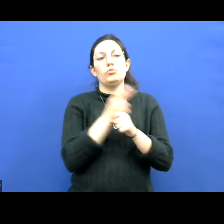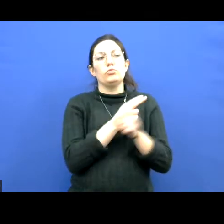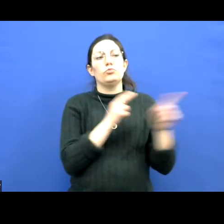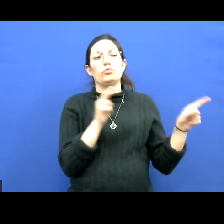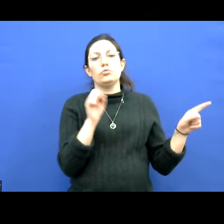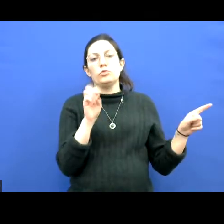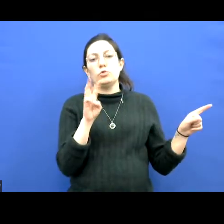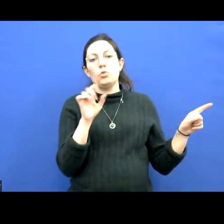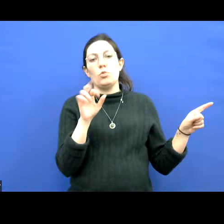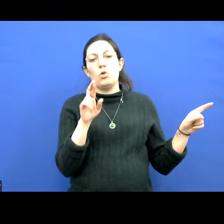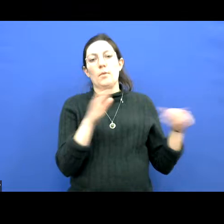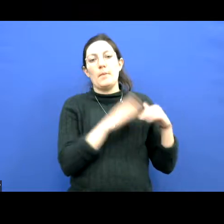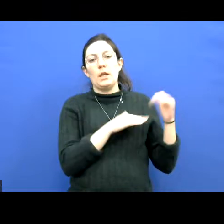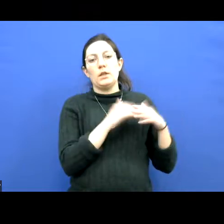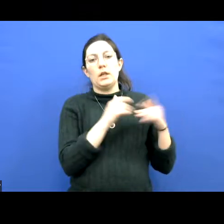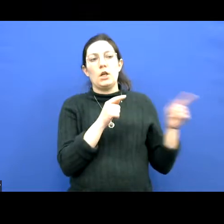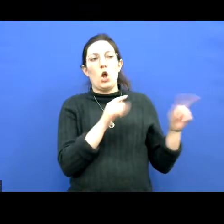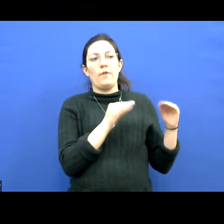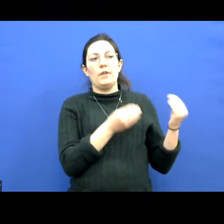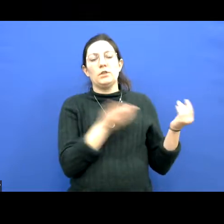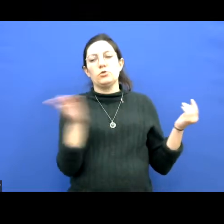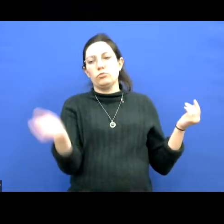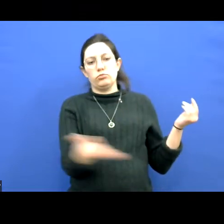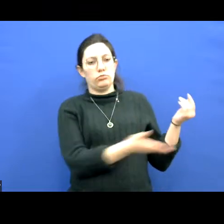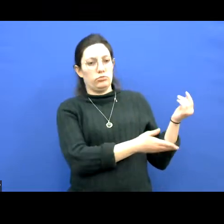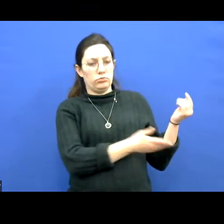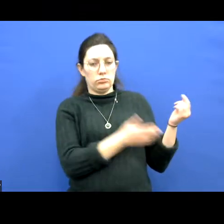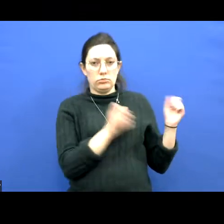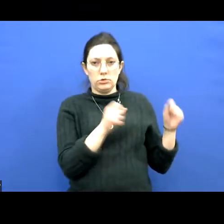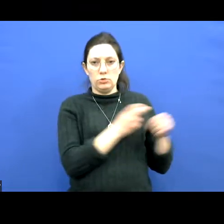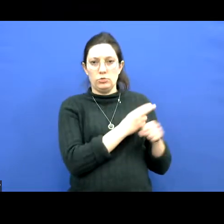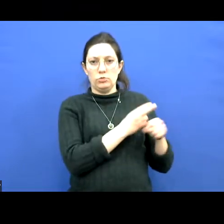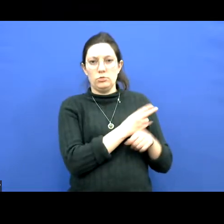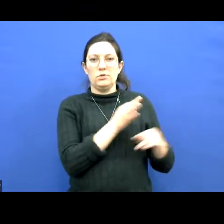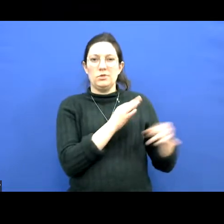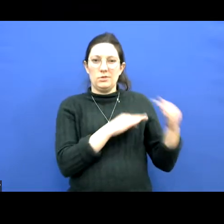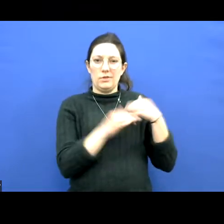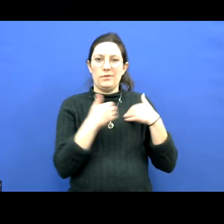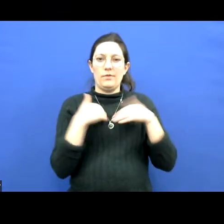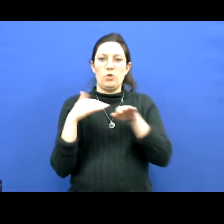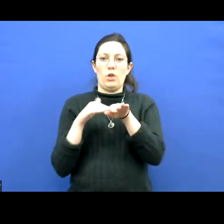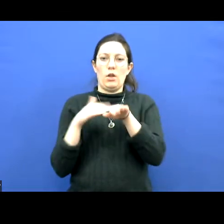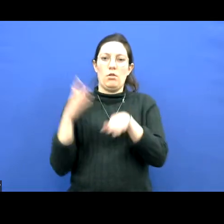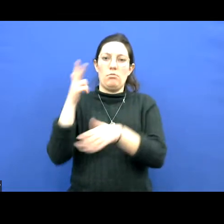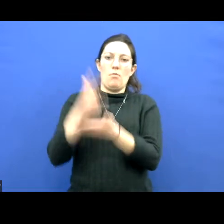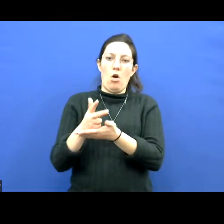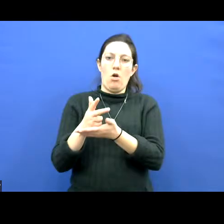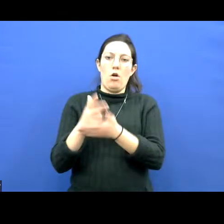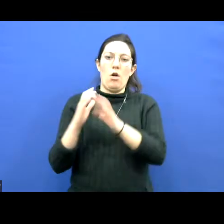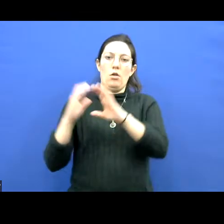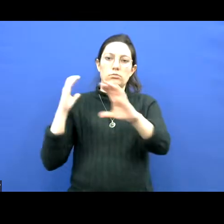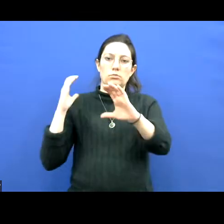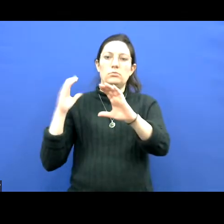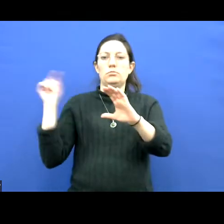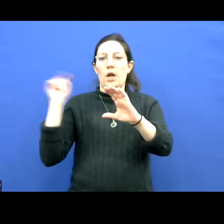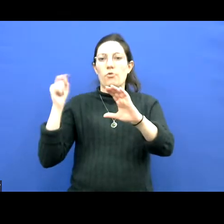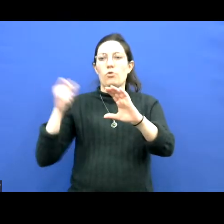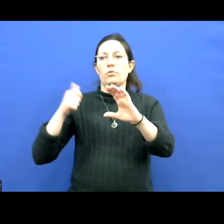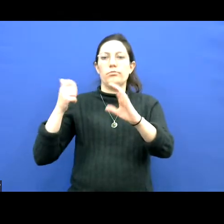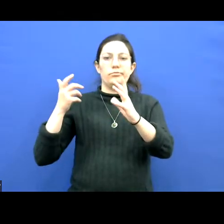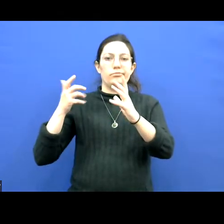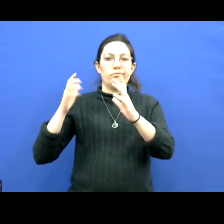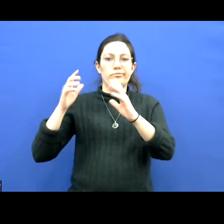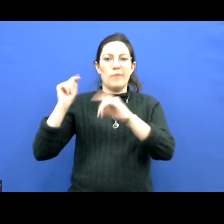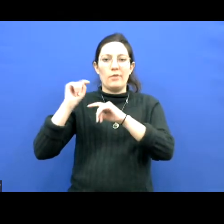that they'll operate out of there. So again, it'll save the cost of having a trailer on site. We won't have to have a porta